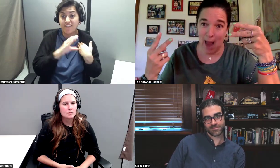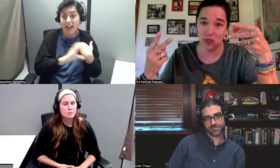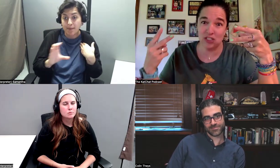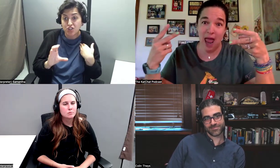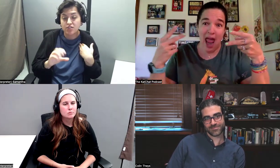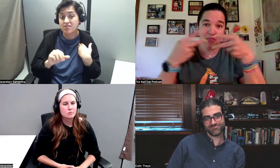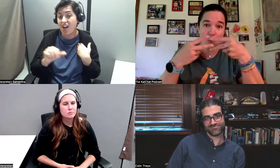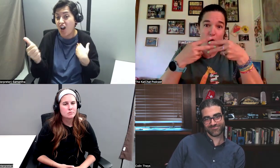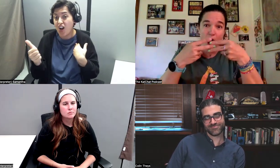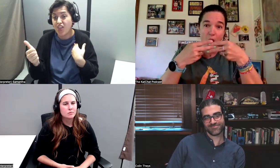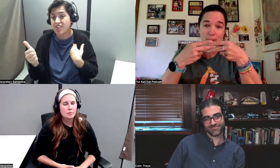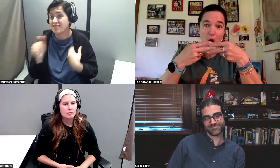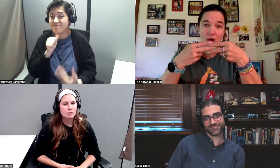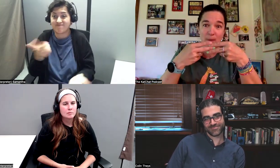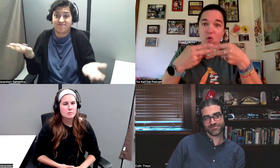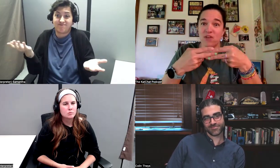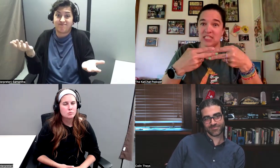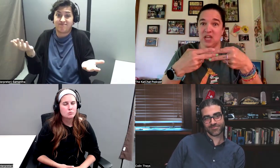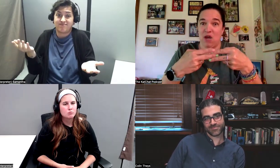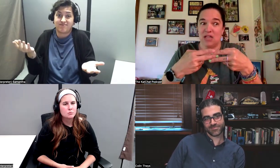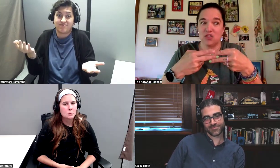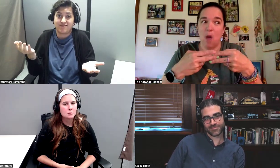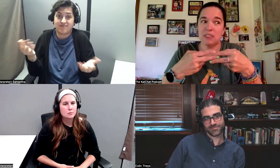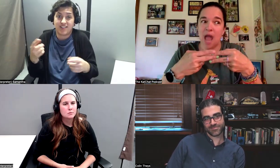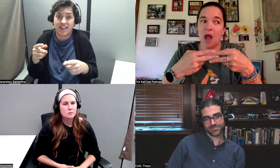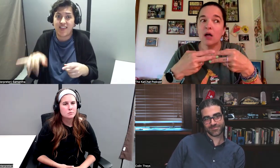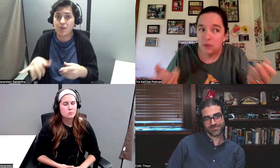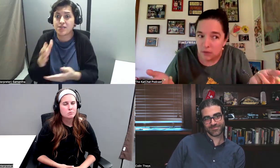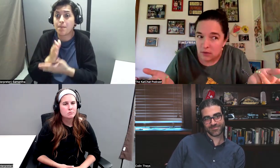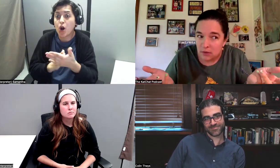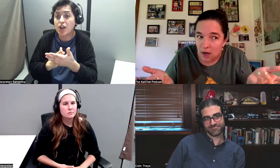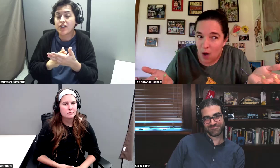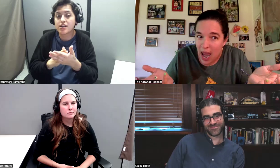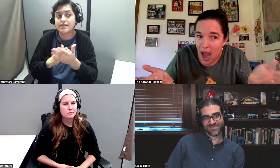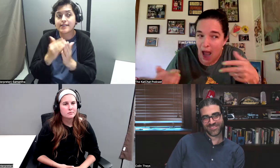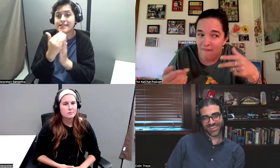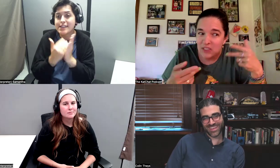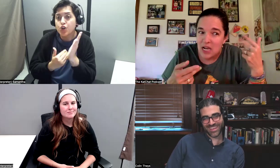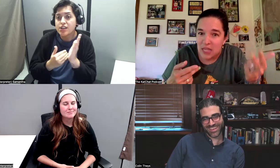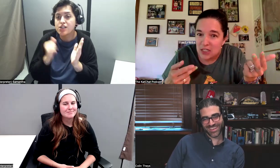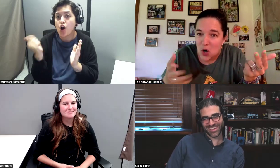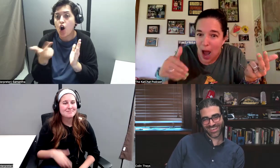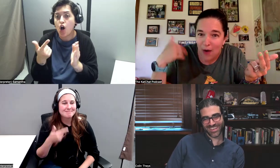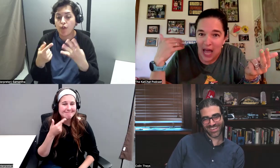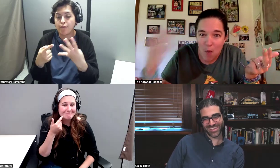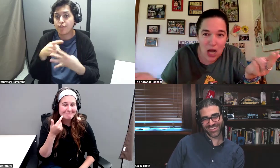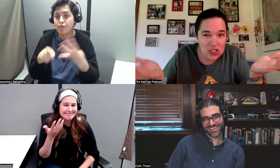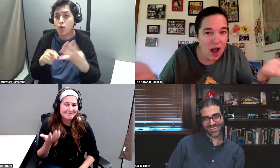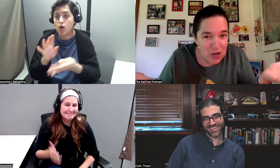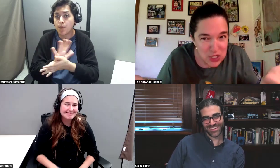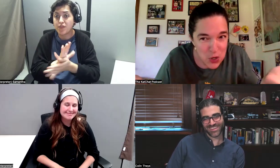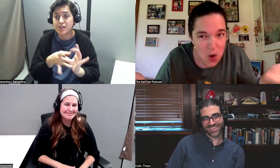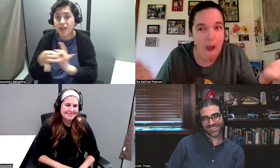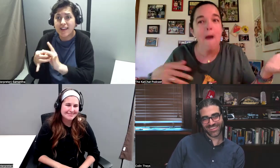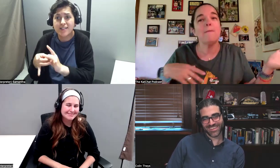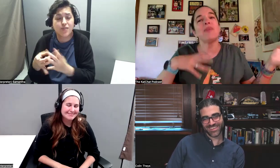have caption, and they were part of a movie theater. So I was like, okay, I need to. How can I watch the